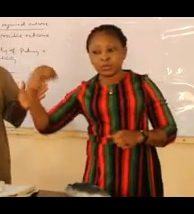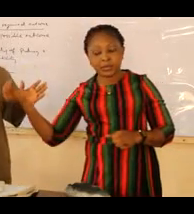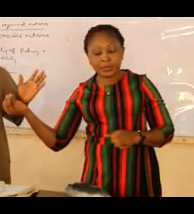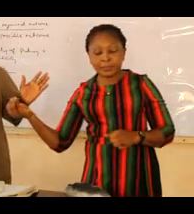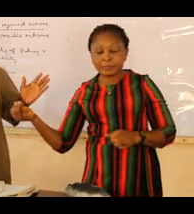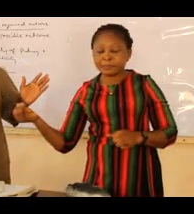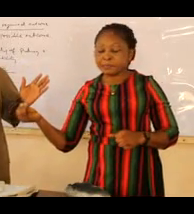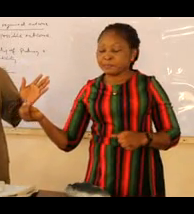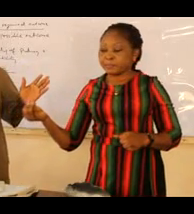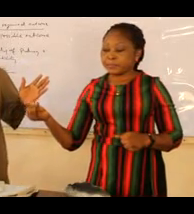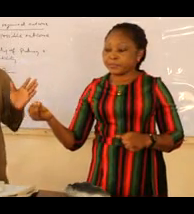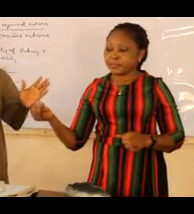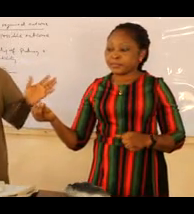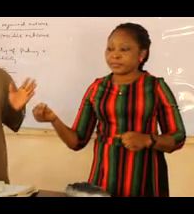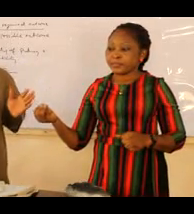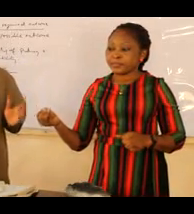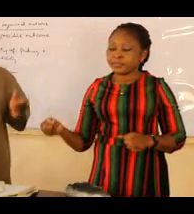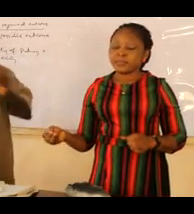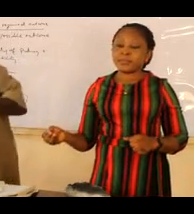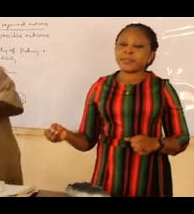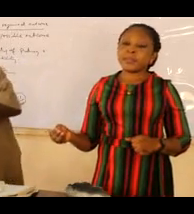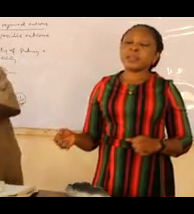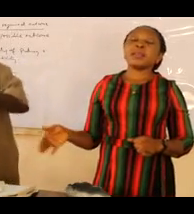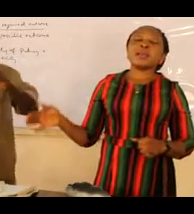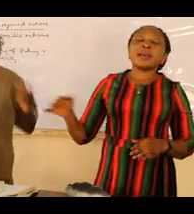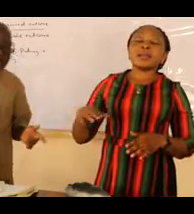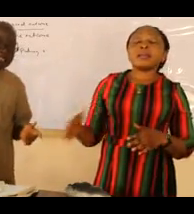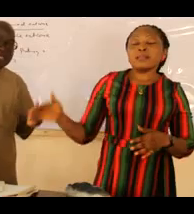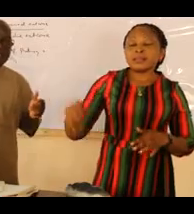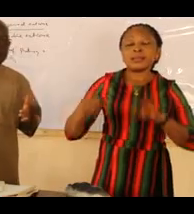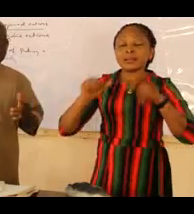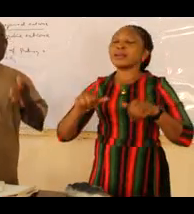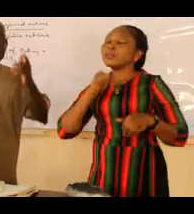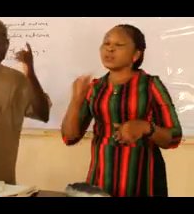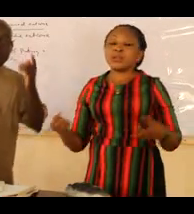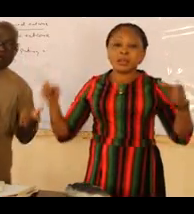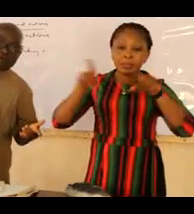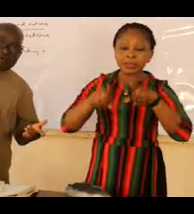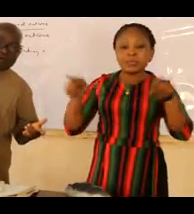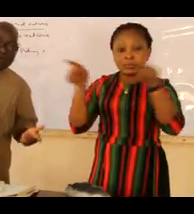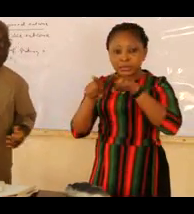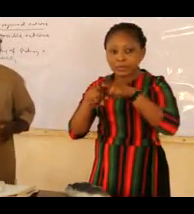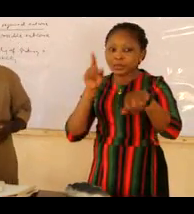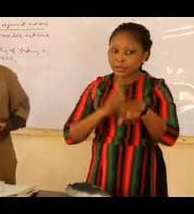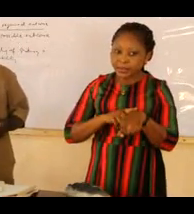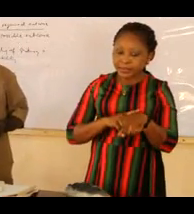That's the mutually exclusive. So they cannot happen either this or that. Either they will allow or they don't.